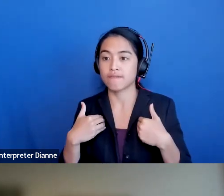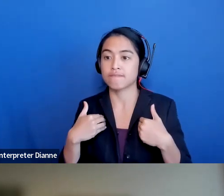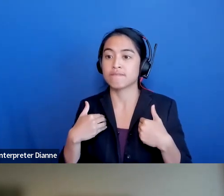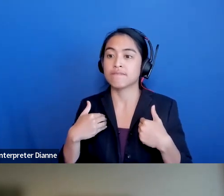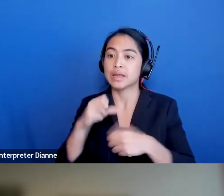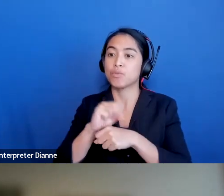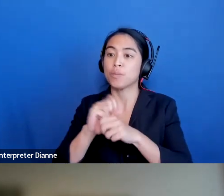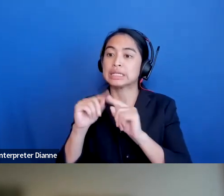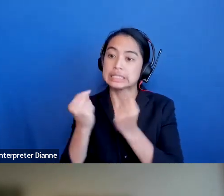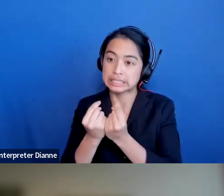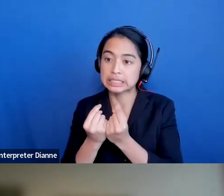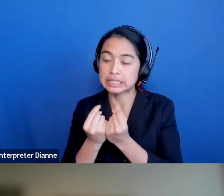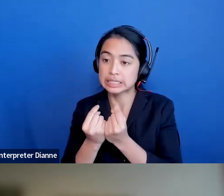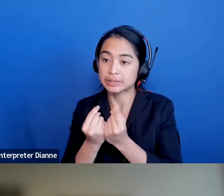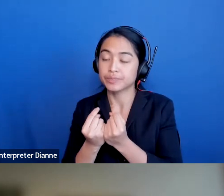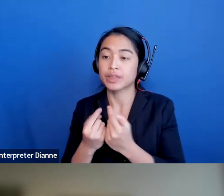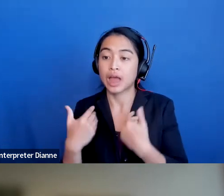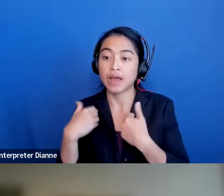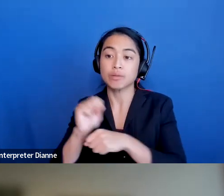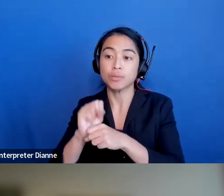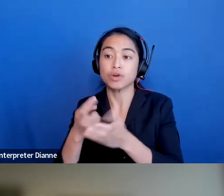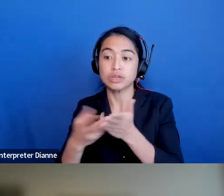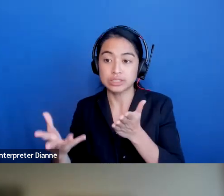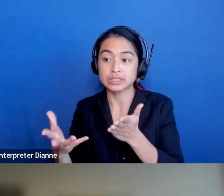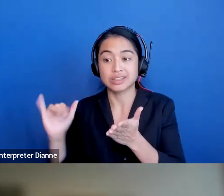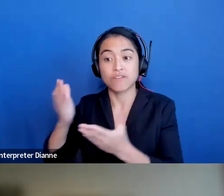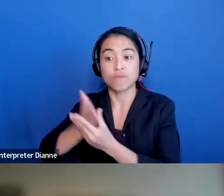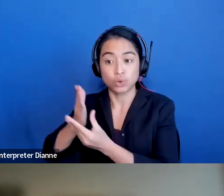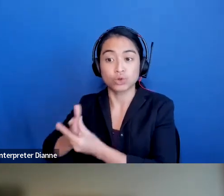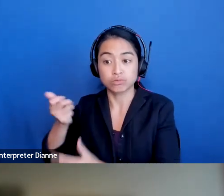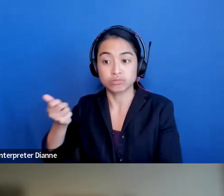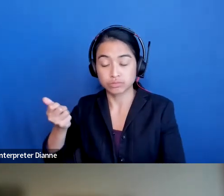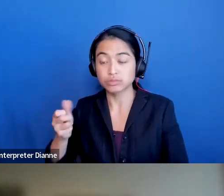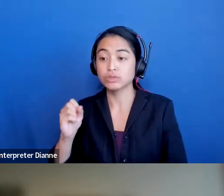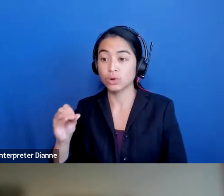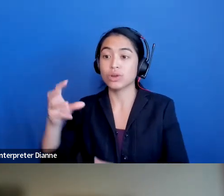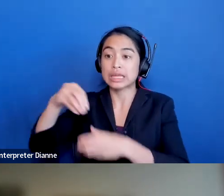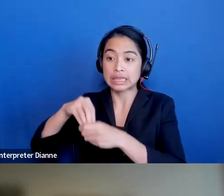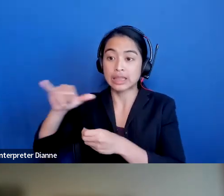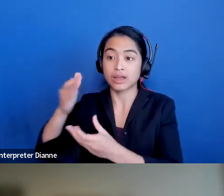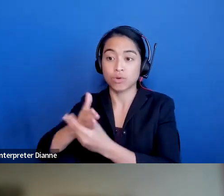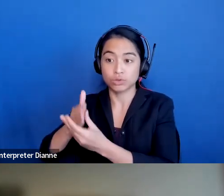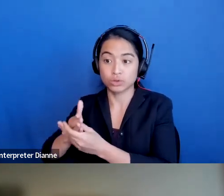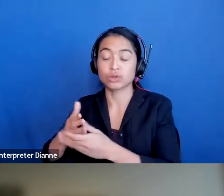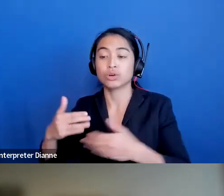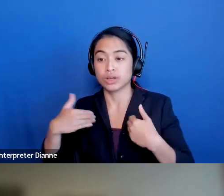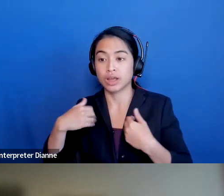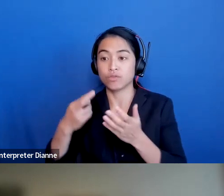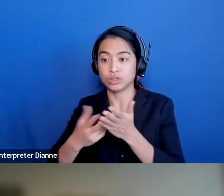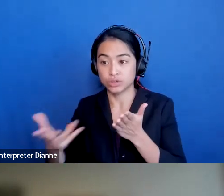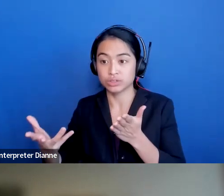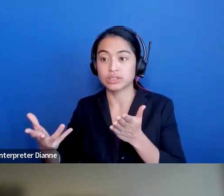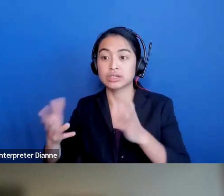employment team has a employment resources folder. And so within that folder, we have